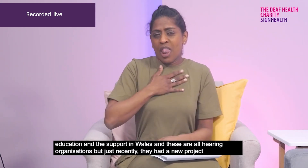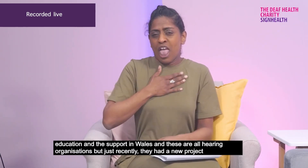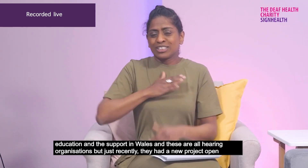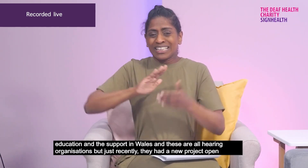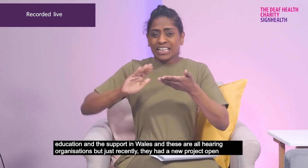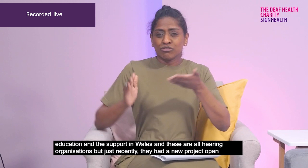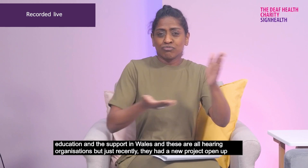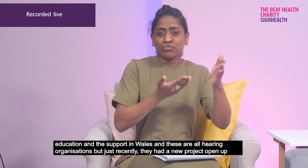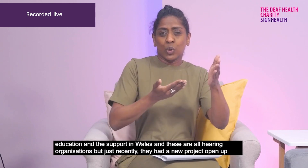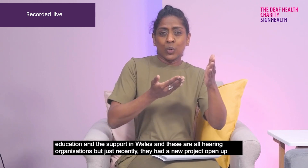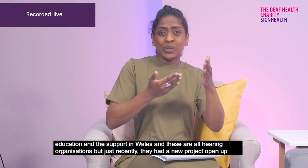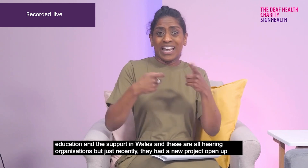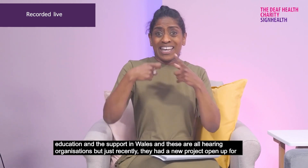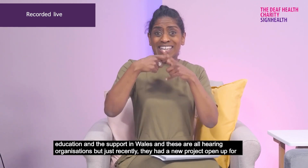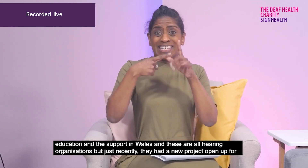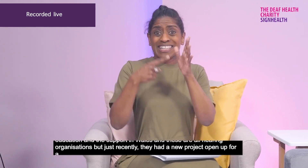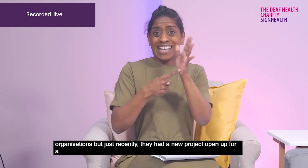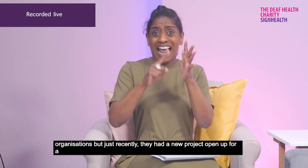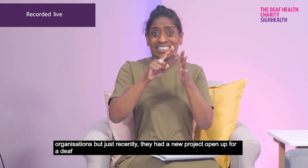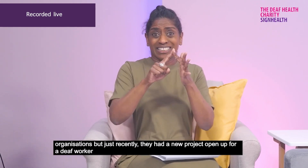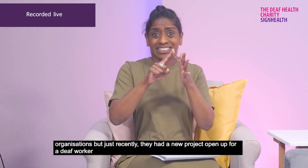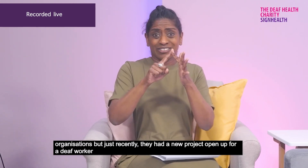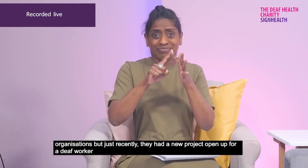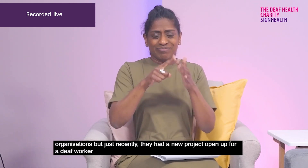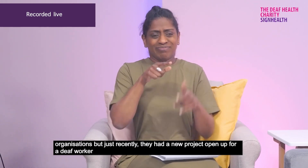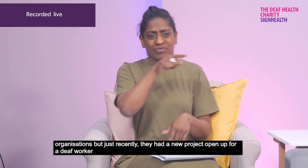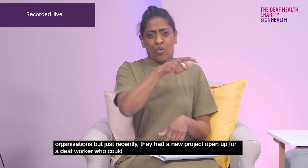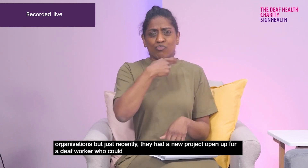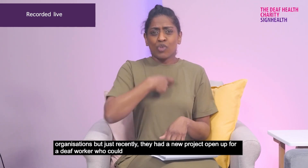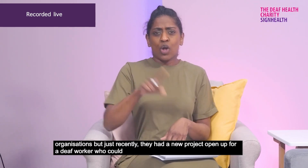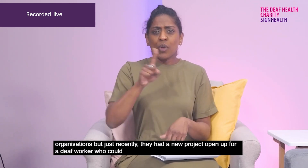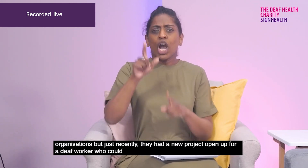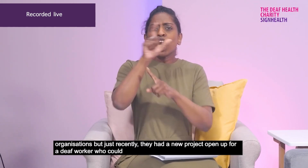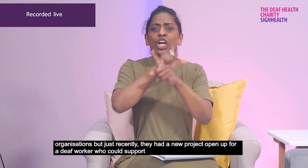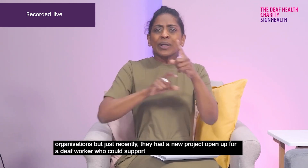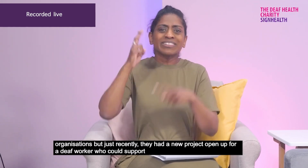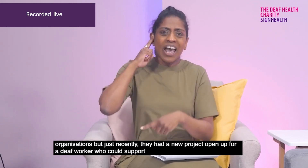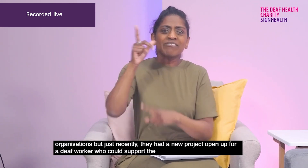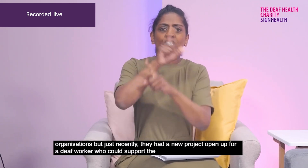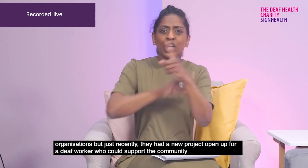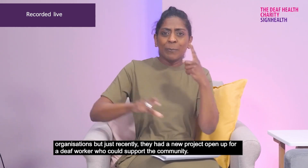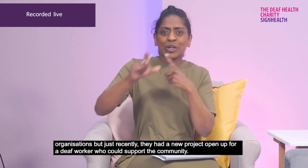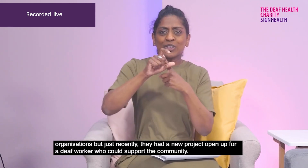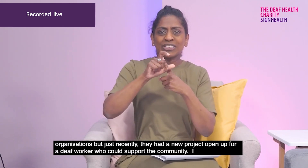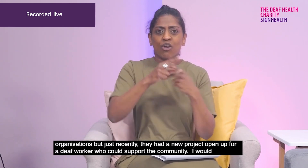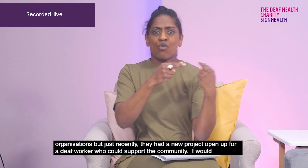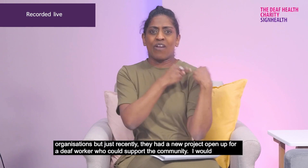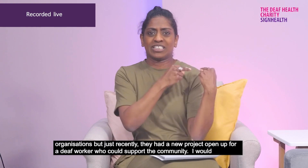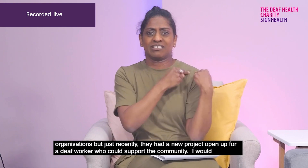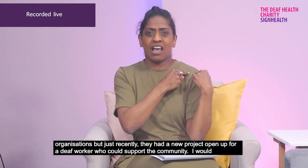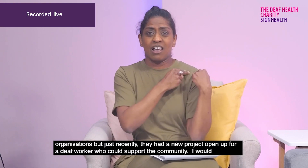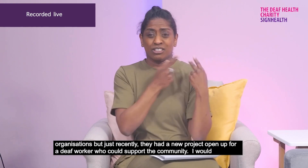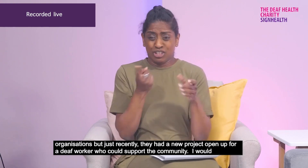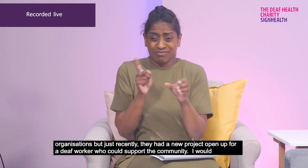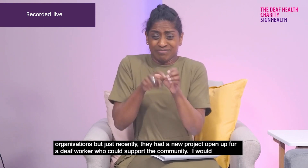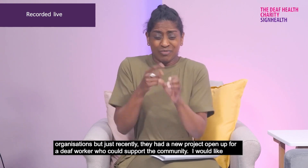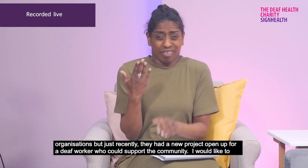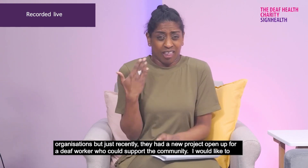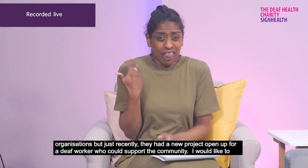new project open up for a deaf worker who could support the community. So I would like to introduce